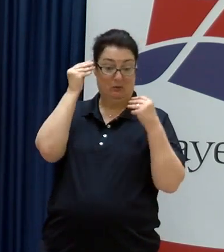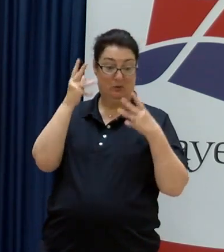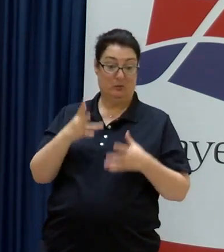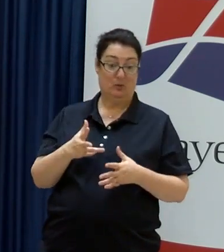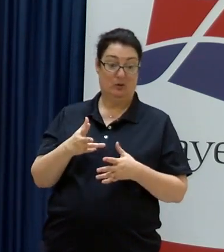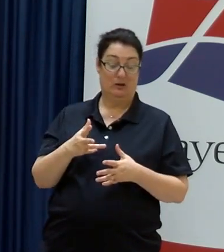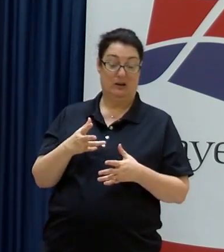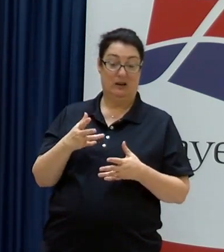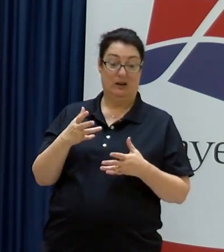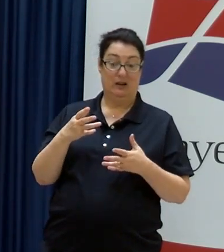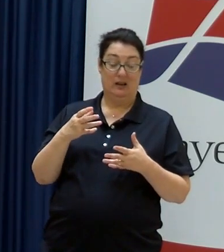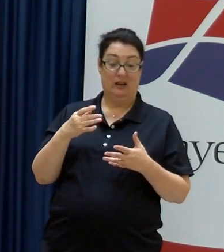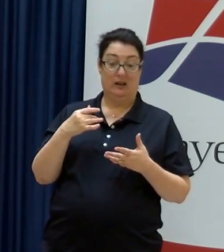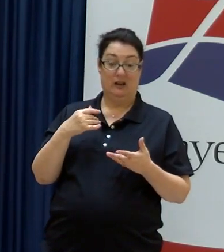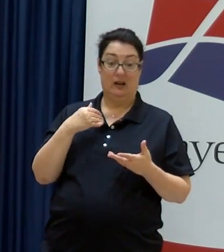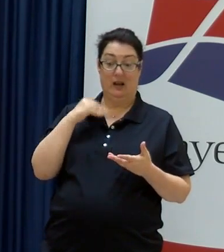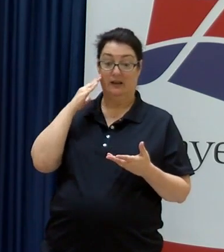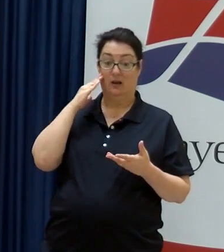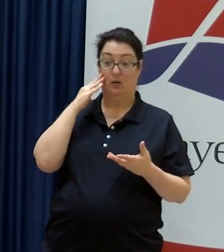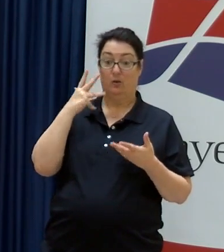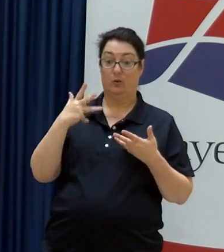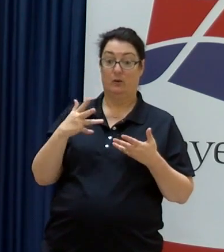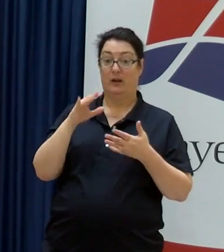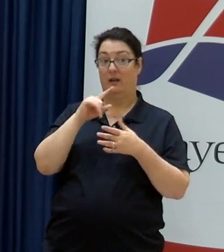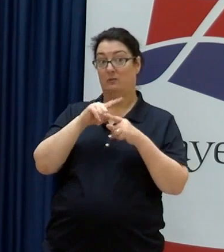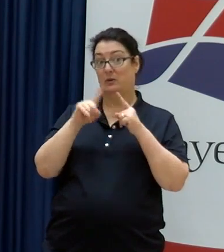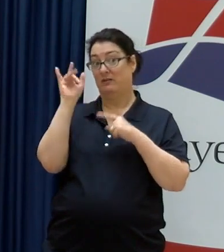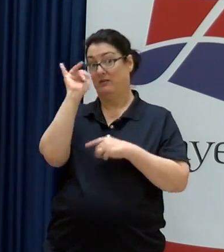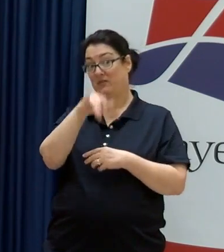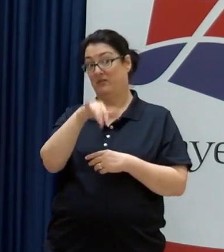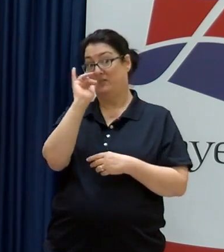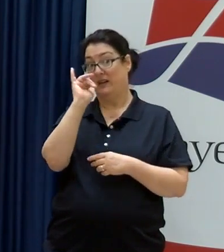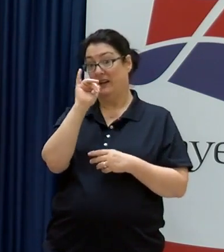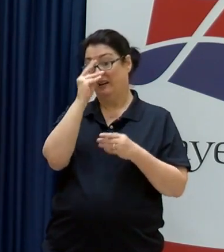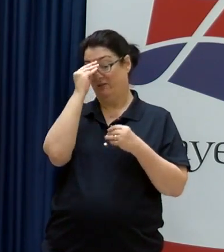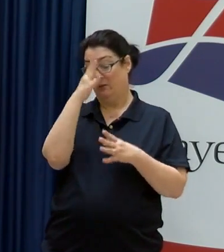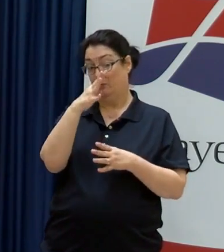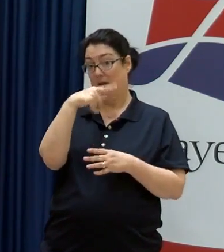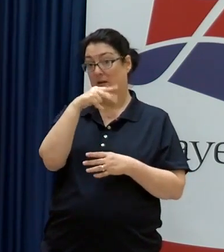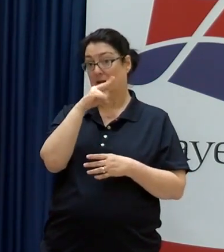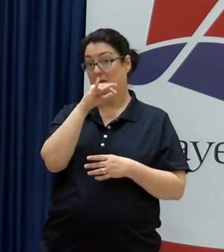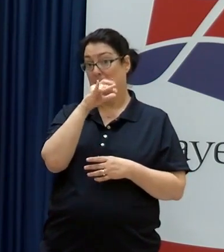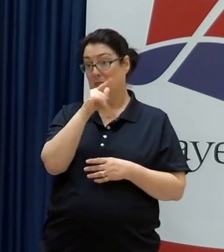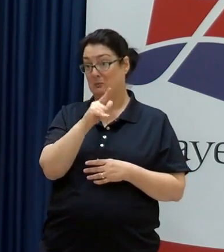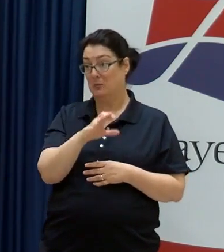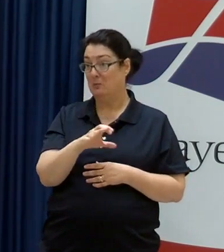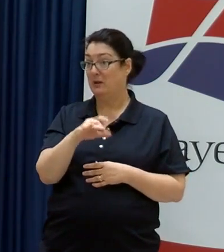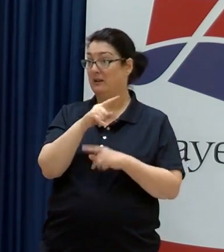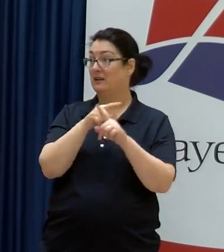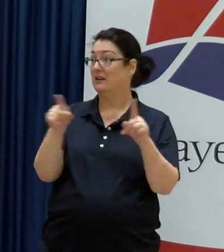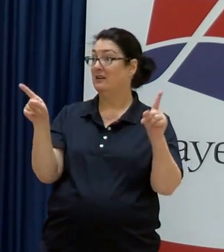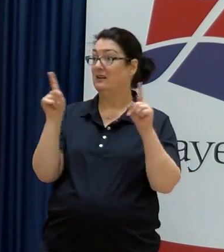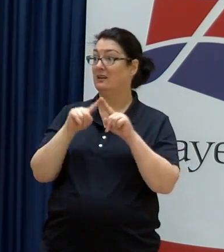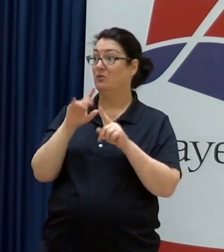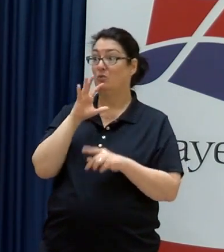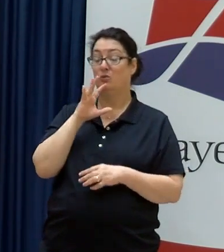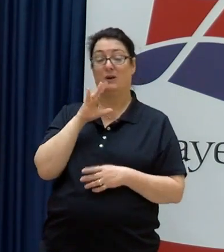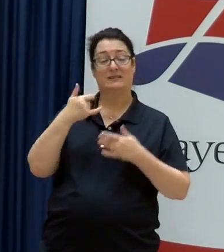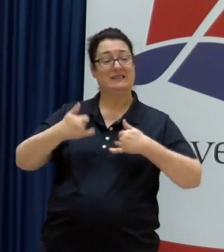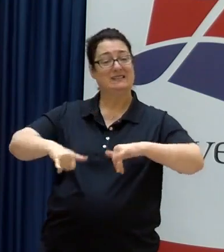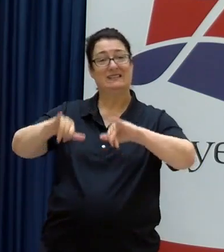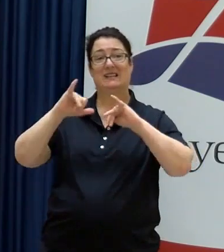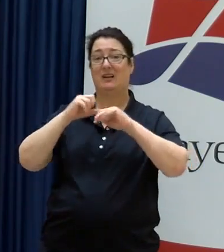have. I'll tell you this, though, again, whether that information is ever public or not, to everyone listening and watching, the number one line